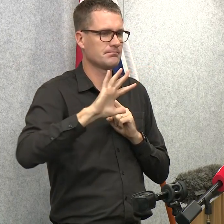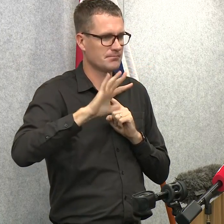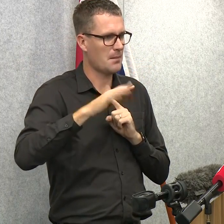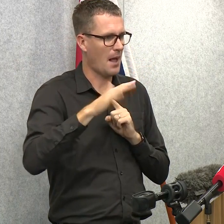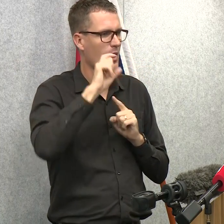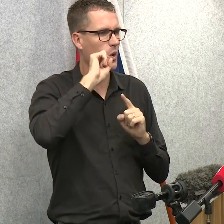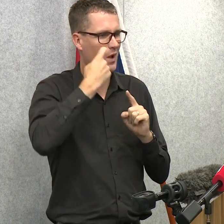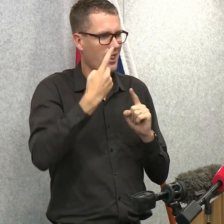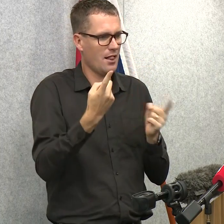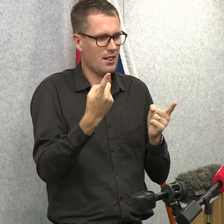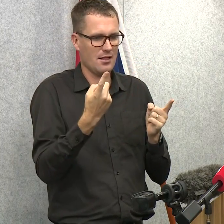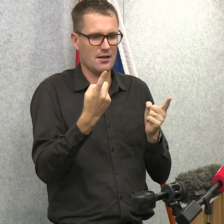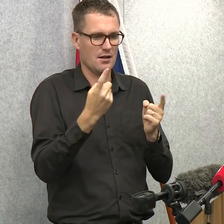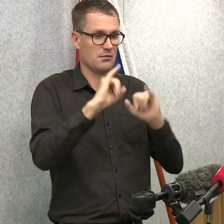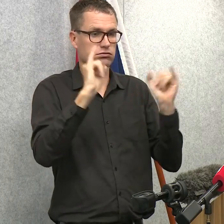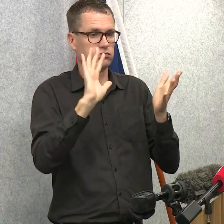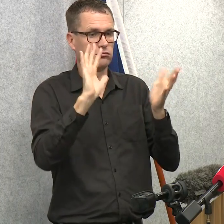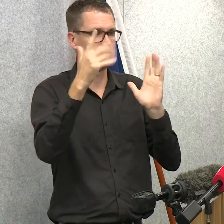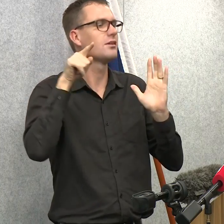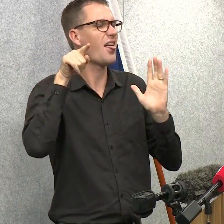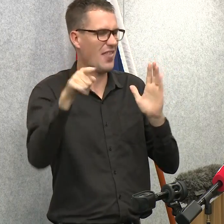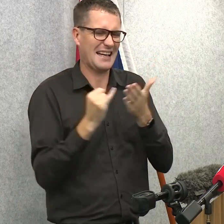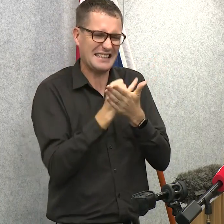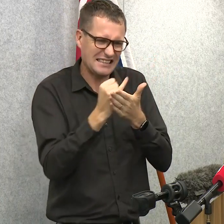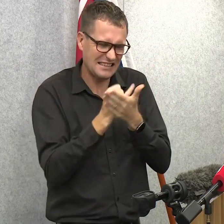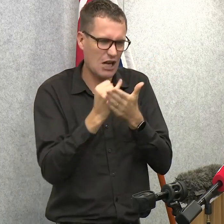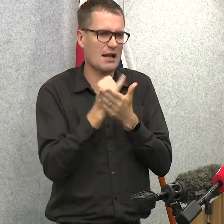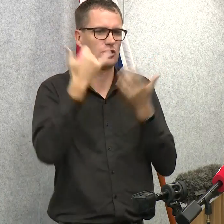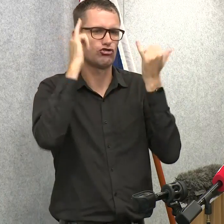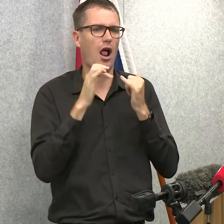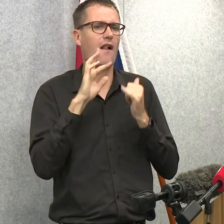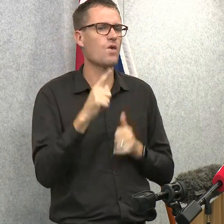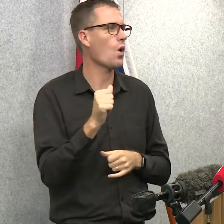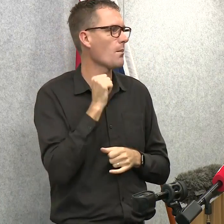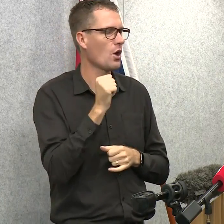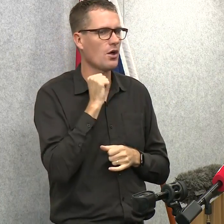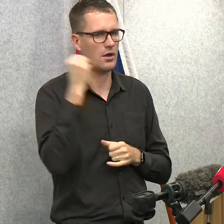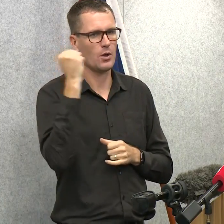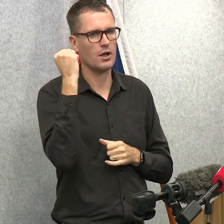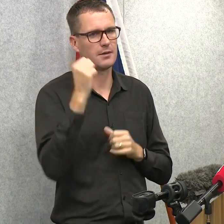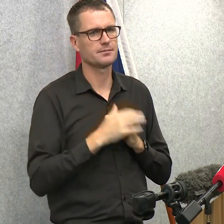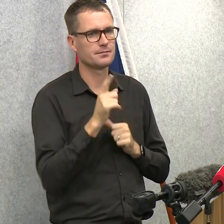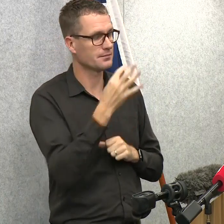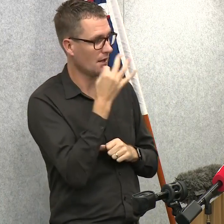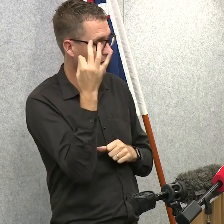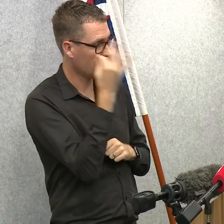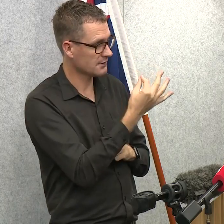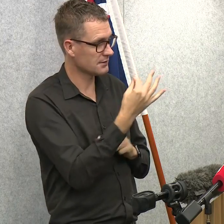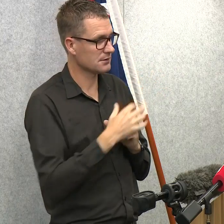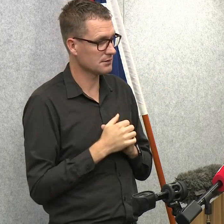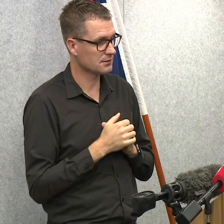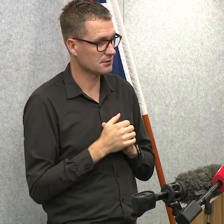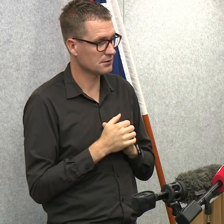very serious prosecution for murder and other matters. Did you investigate that place that